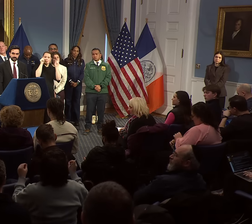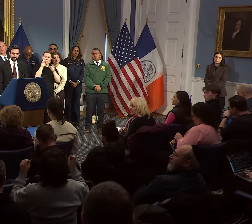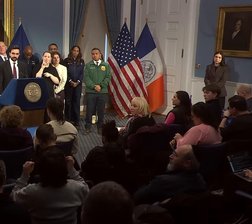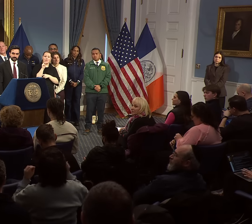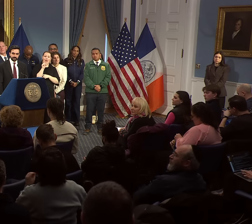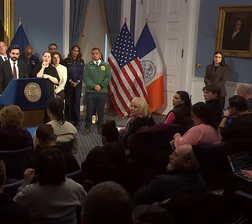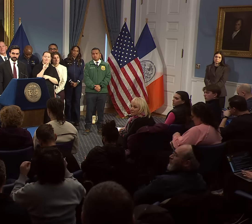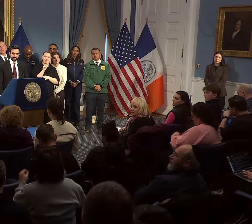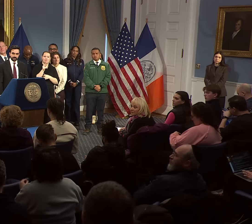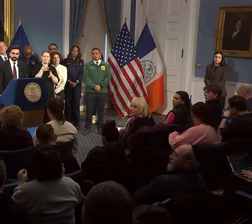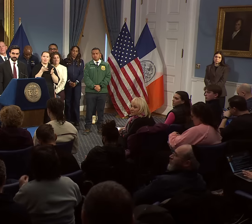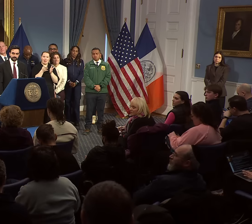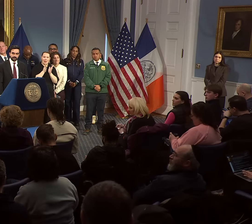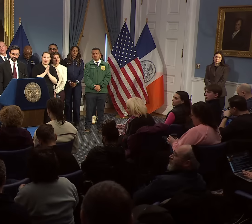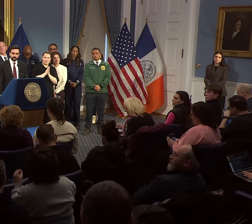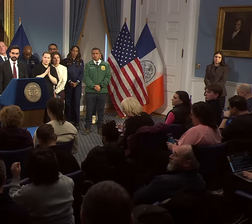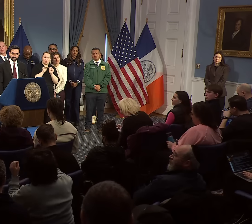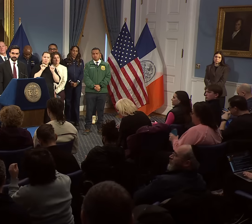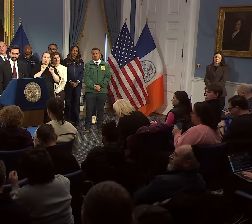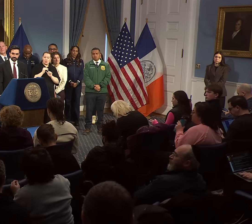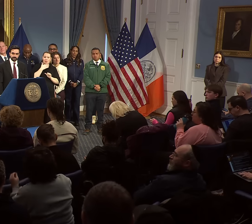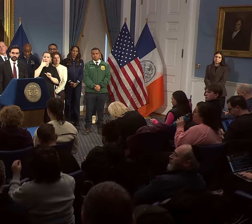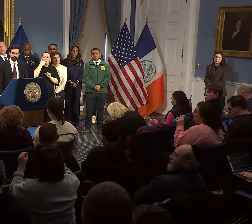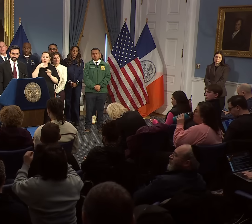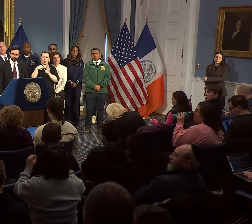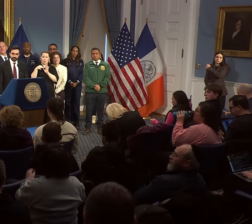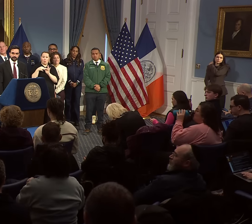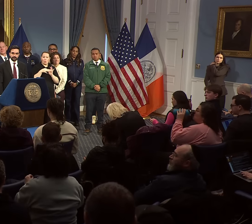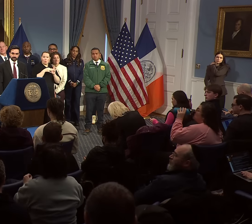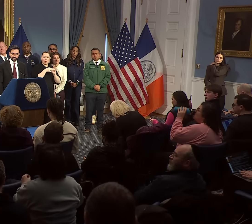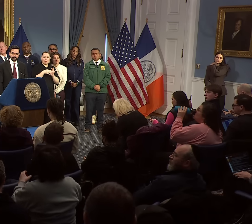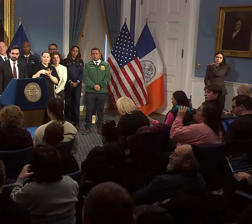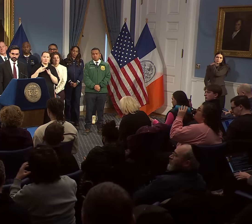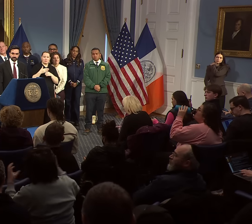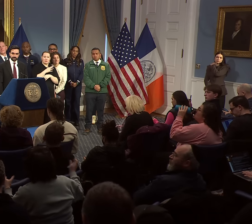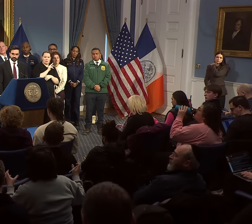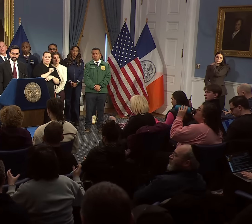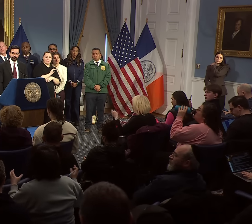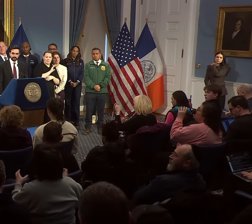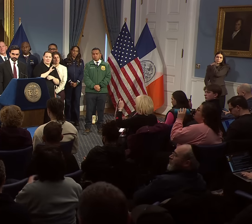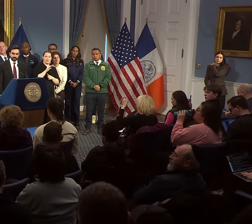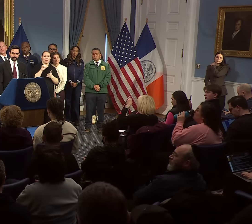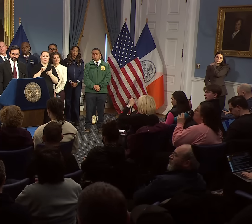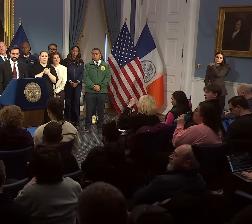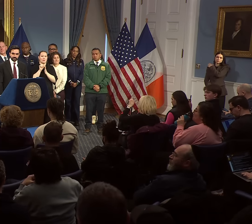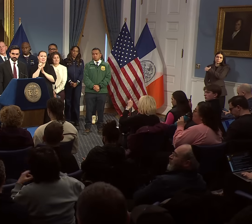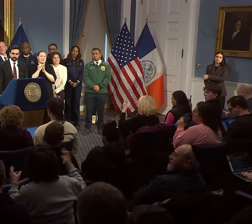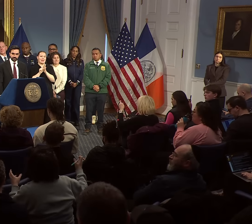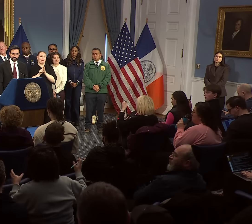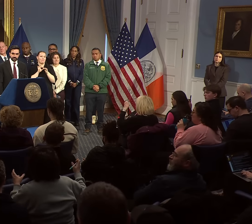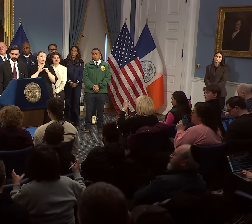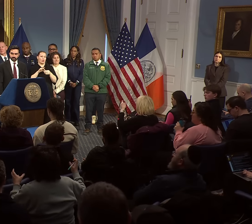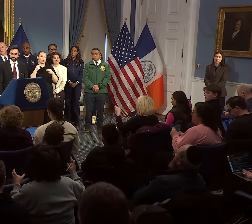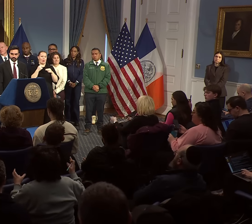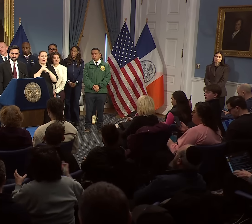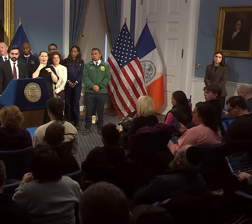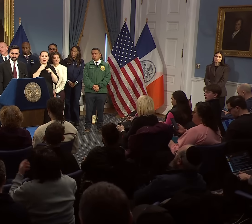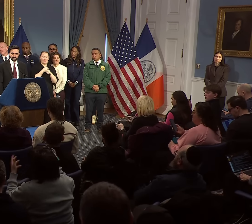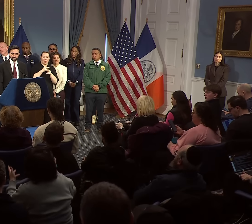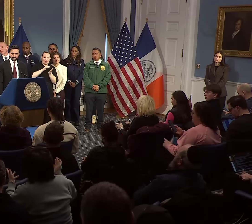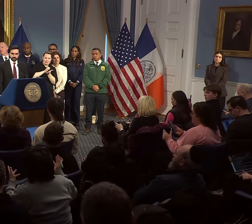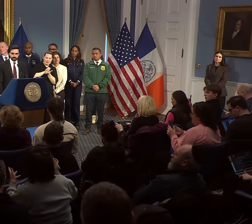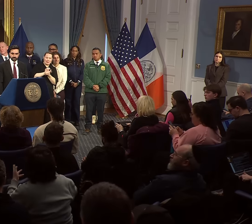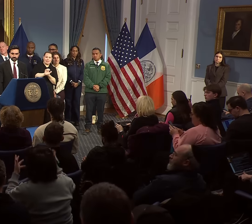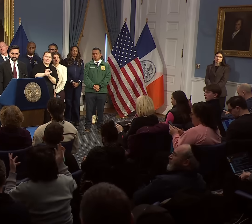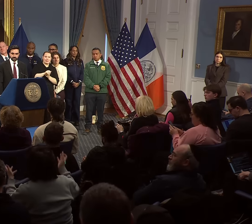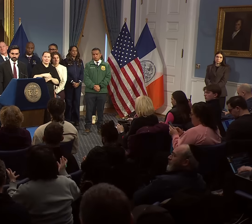have been better coordination between the city and state on clearing those highways and getting people moving? Because he